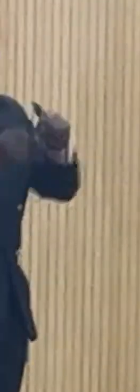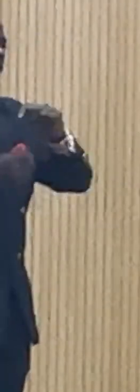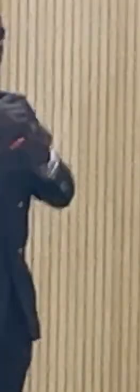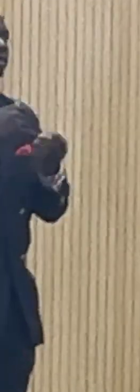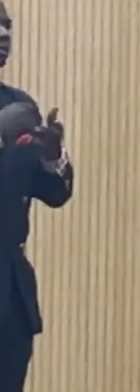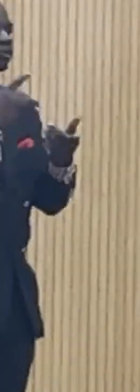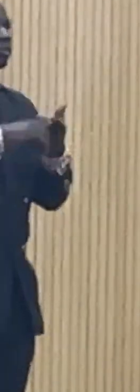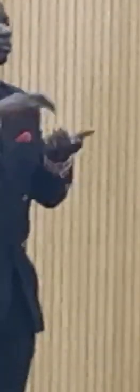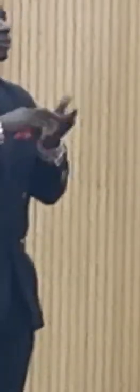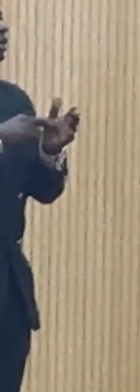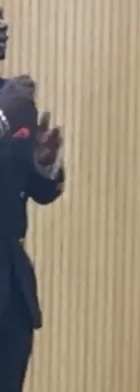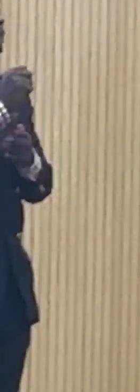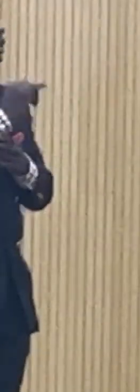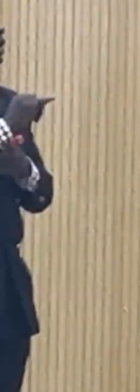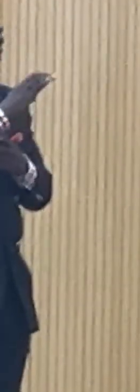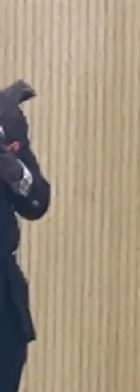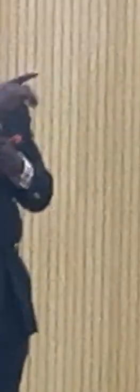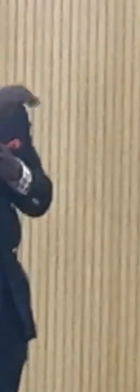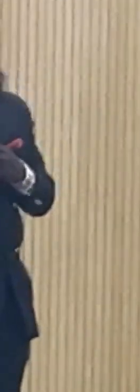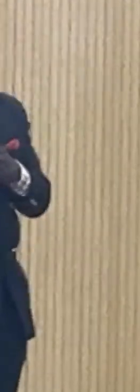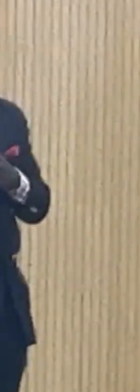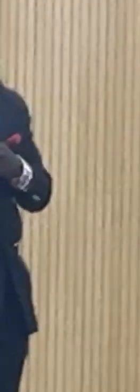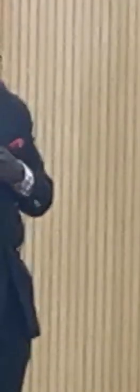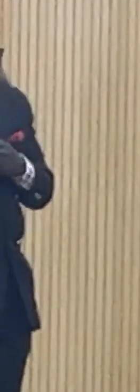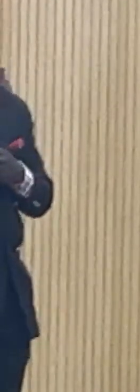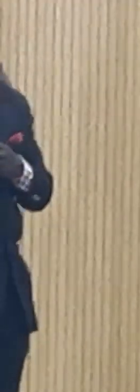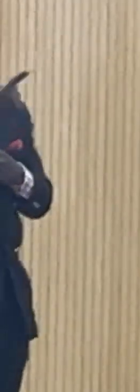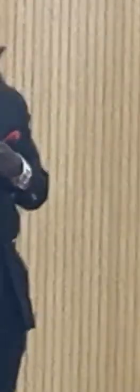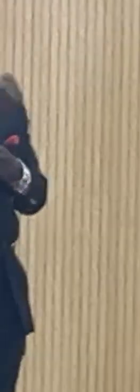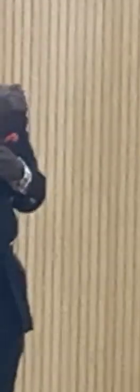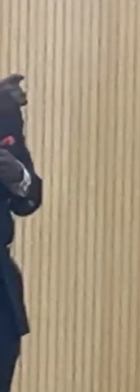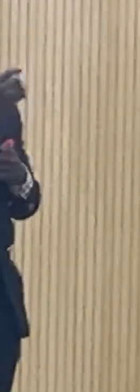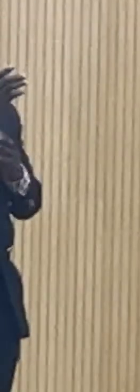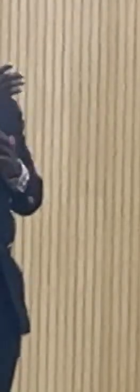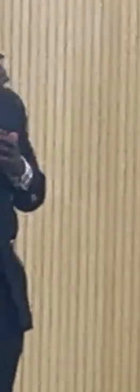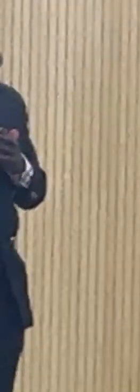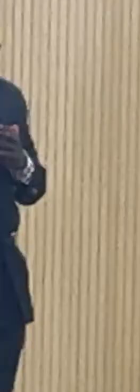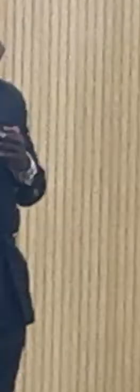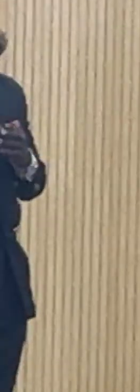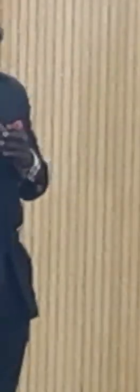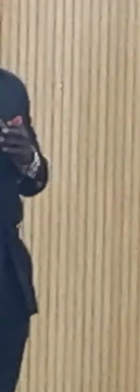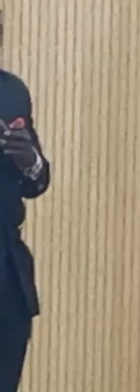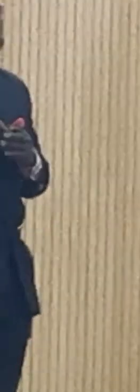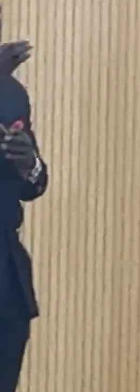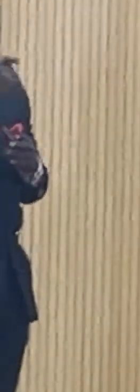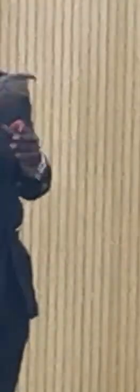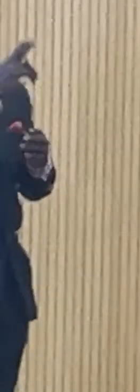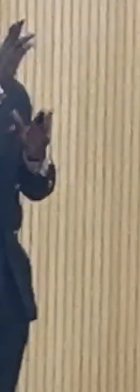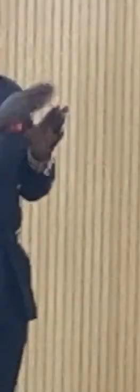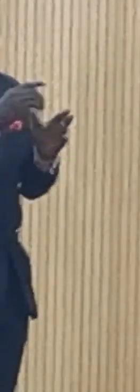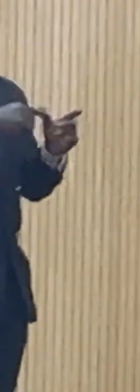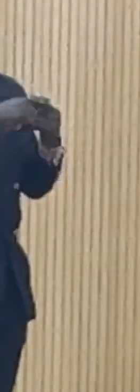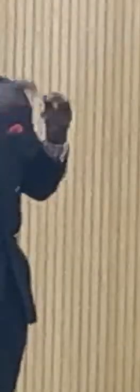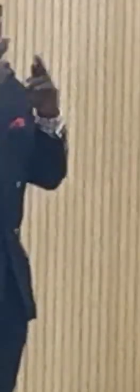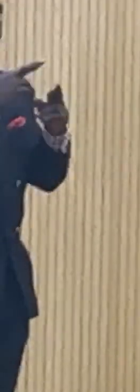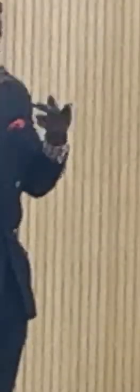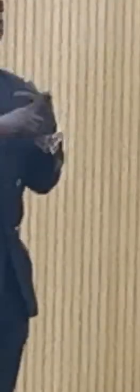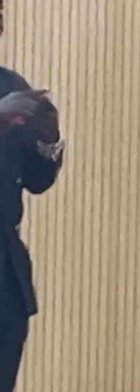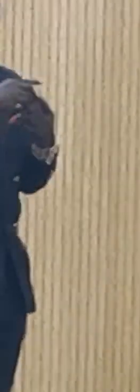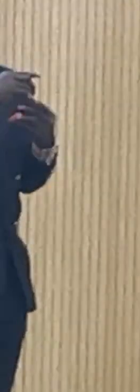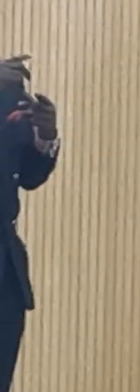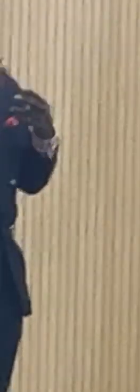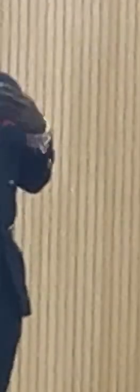it to a meaning. Then AI context understands the intent of the user. Then respond text, voice, or